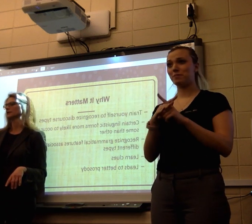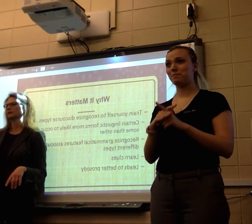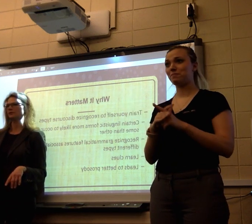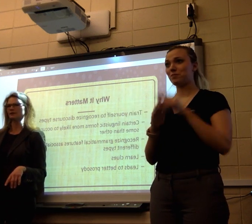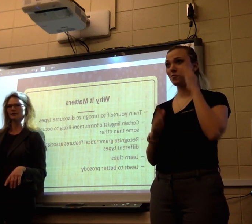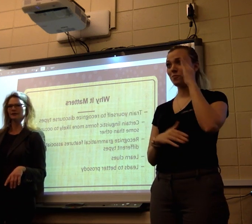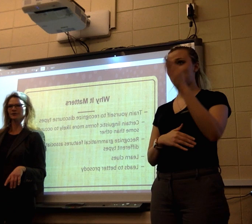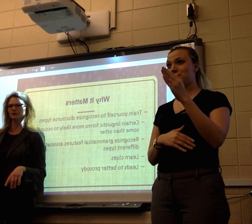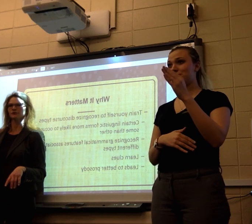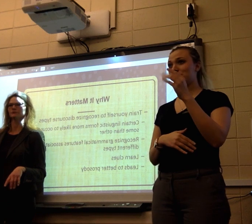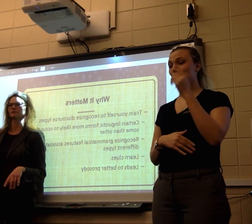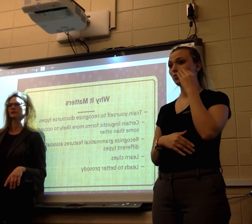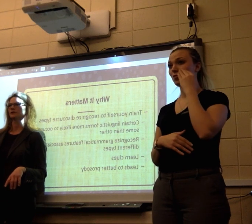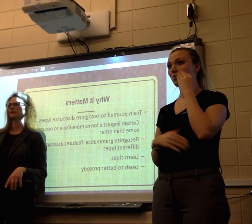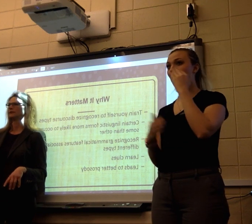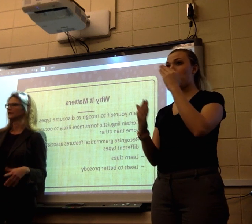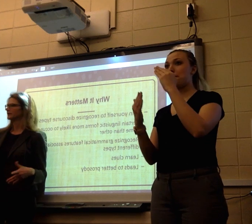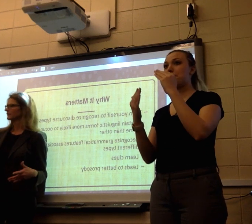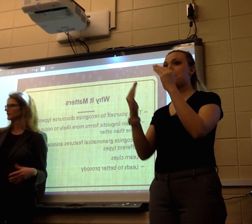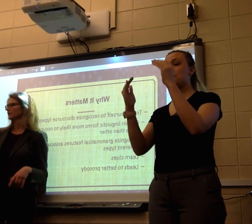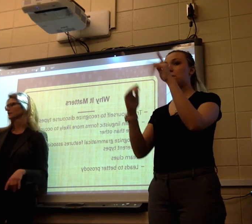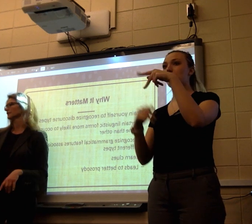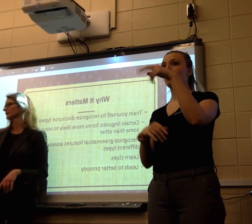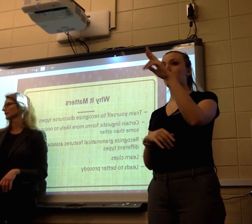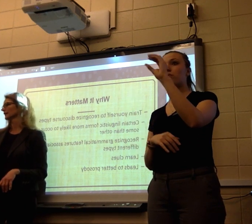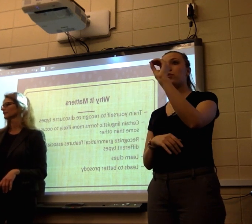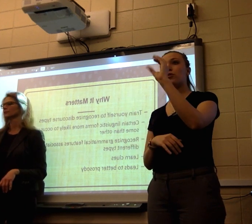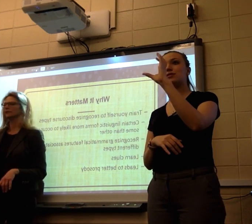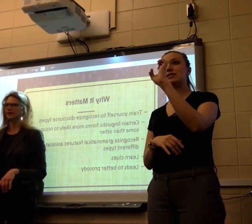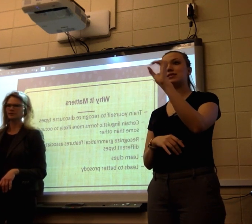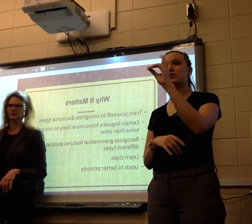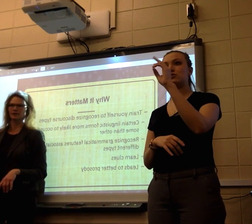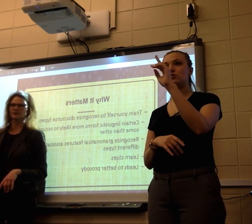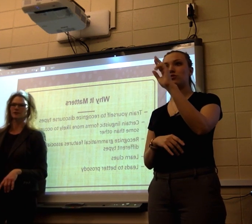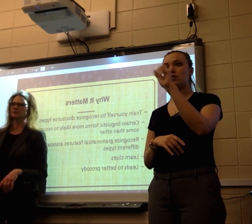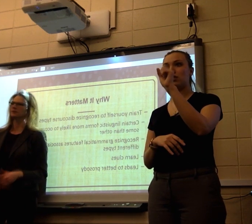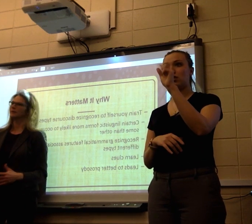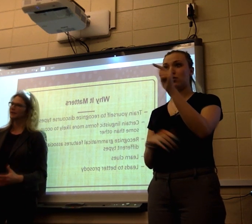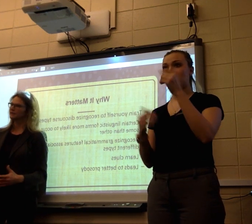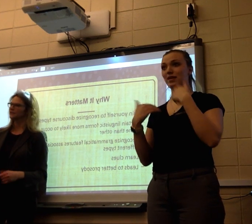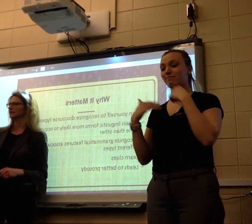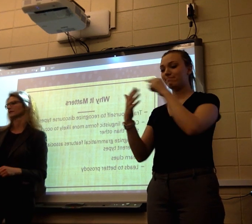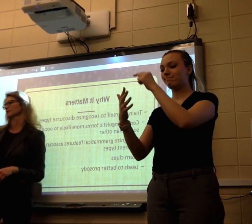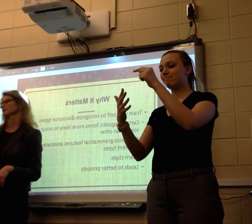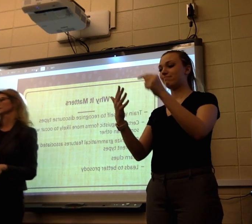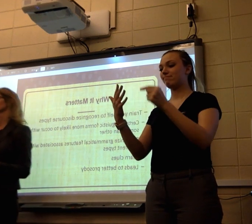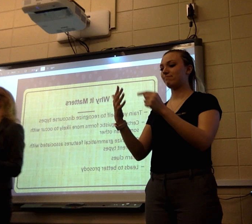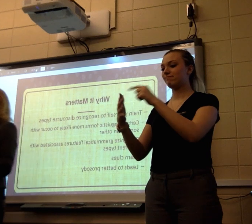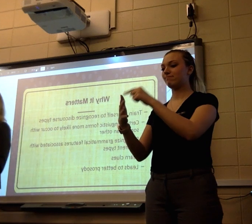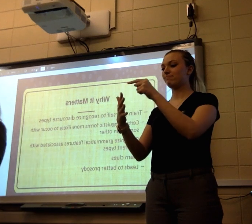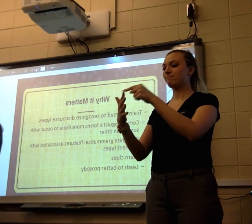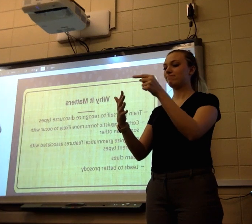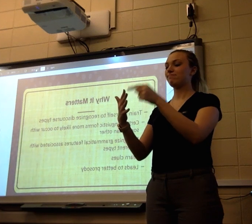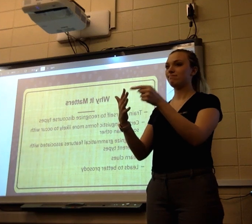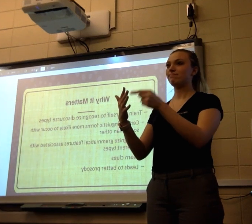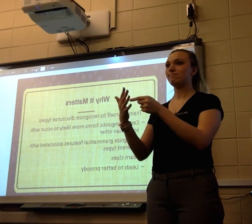be chronological. Narrative is going to have some flashback. It's going to be in past tense. Narratives will